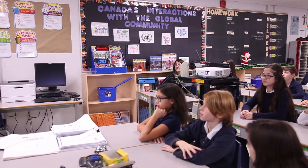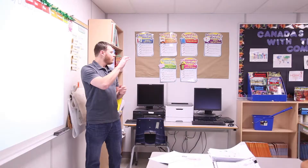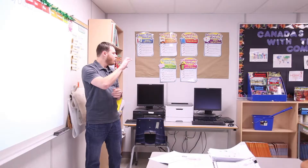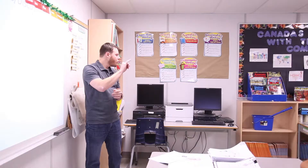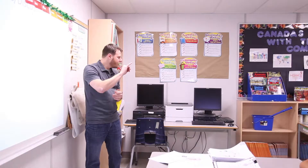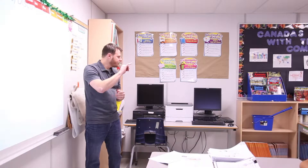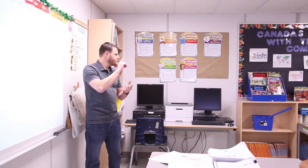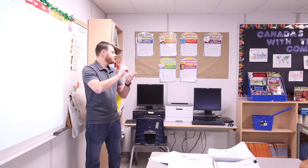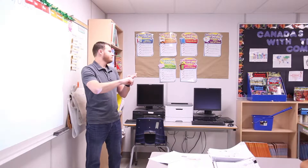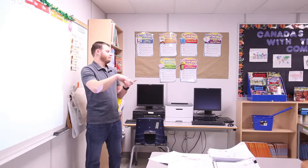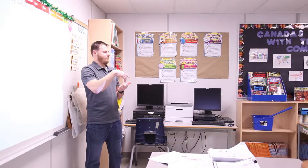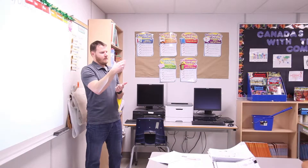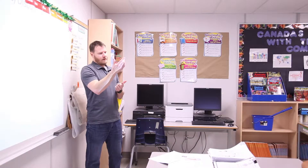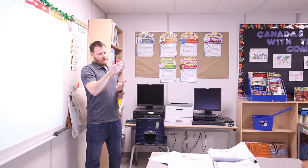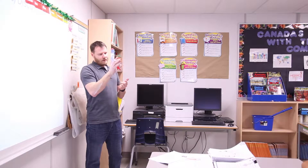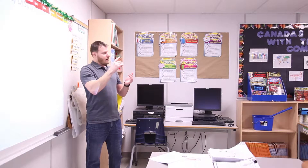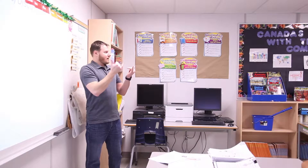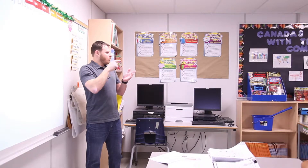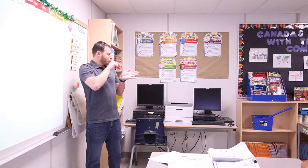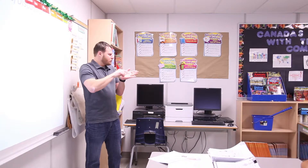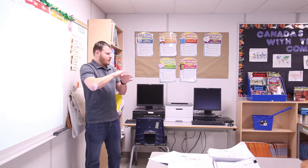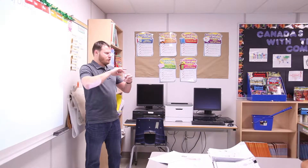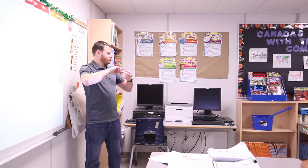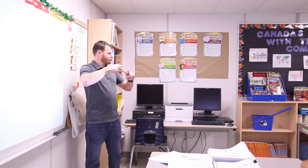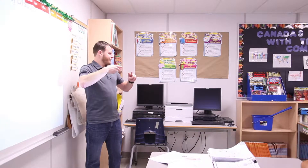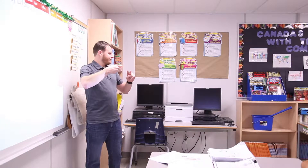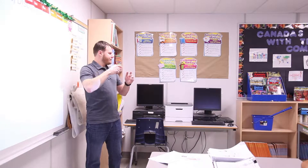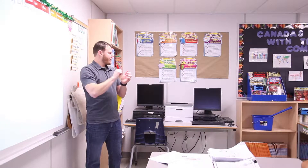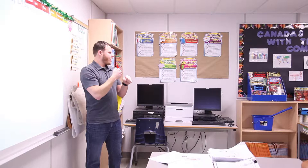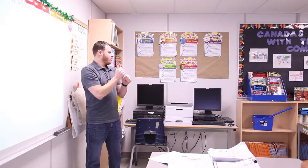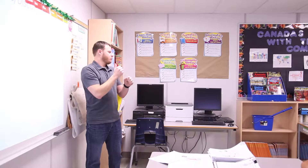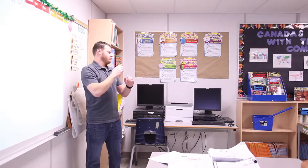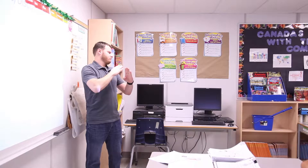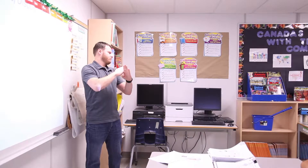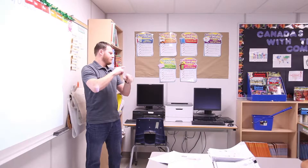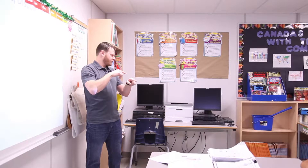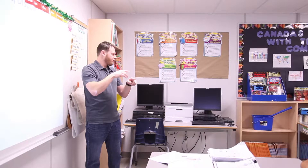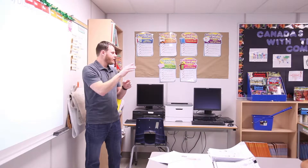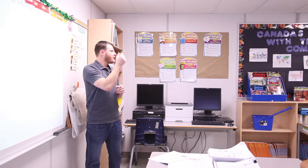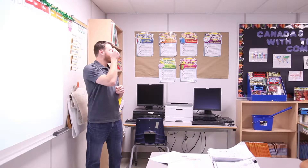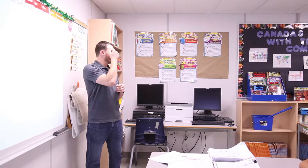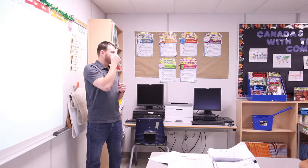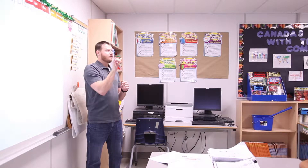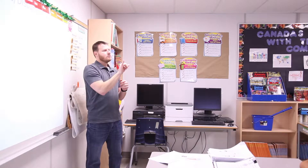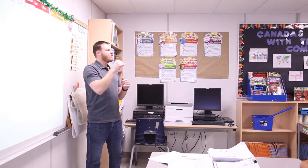There is some technology, like cochlear implants, and they're also doing research with things like genes. But there's also